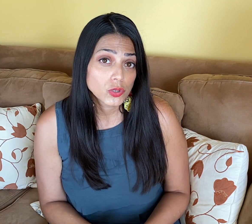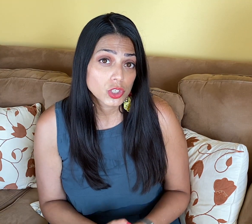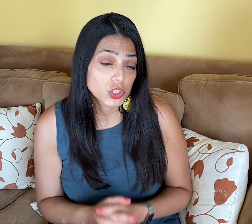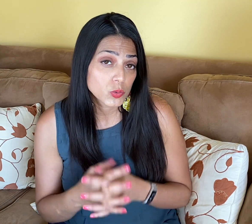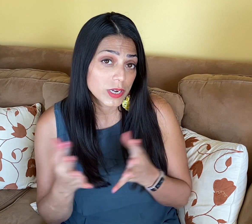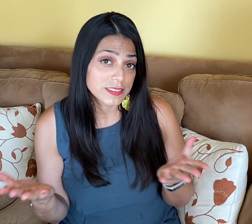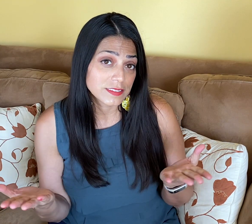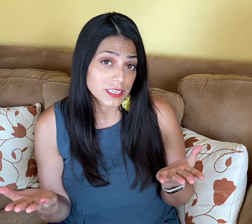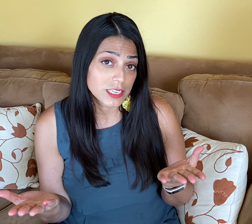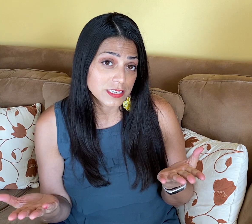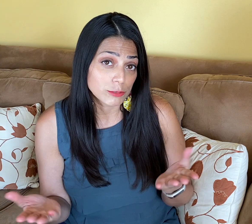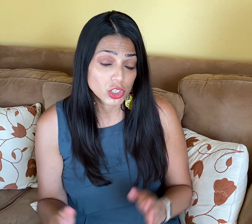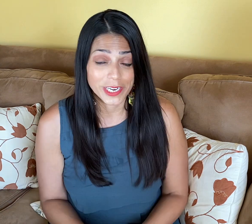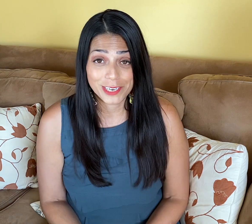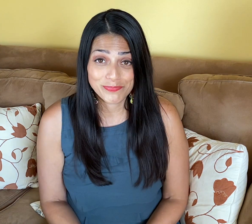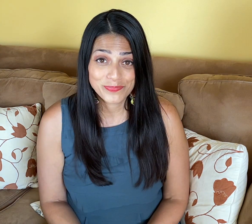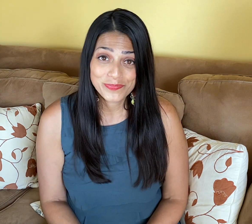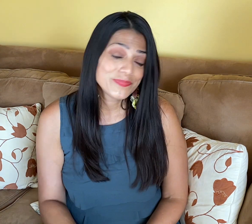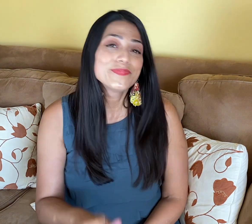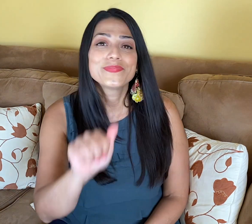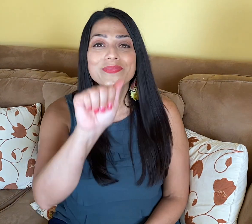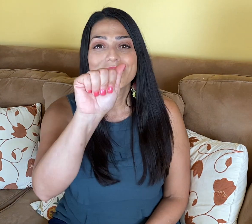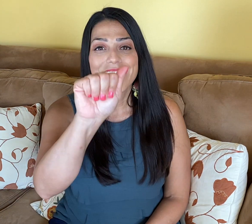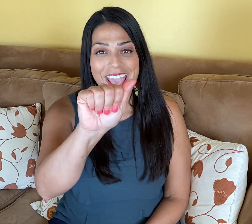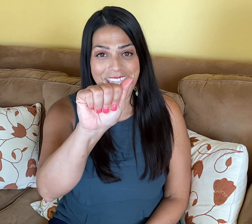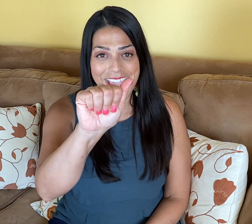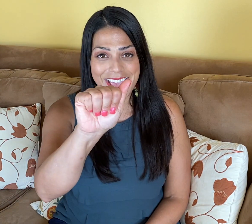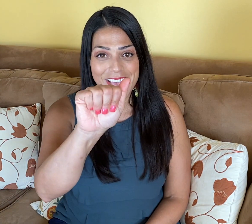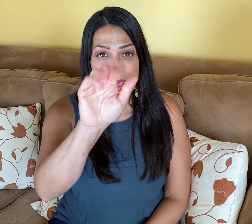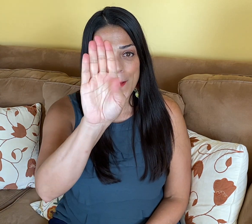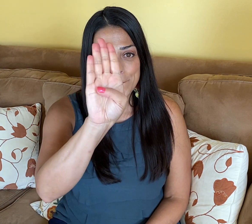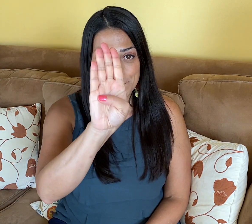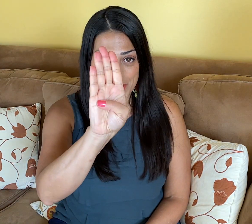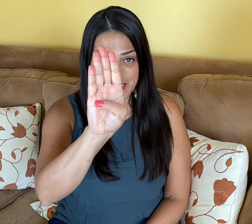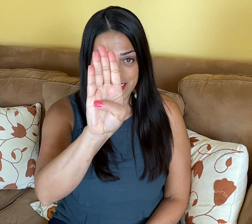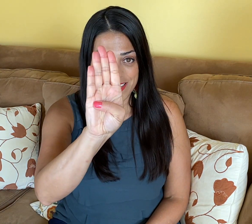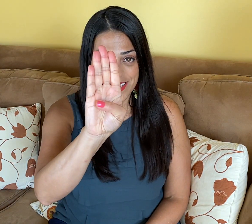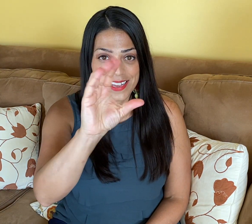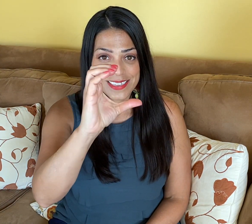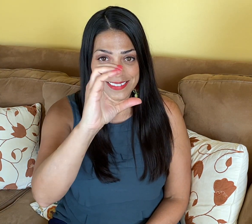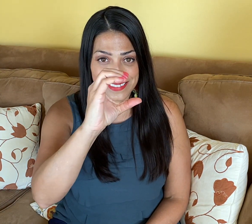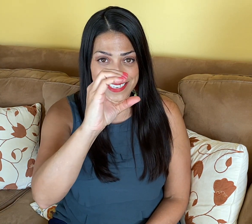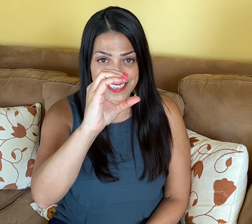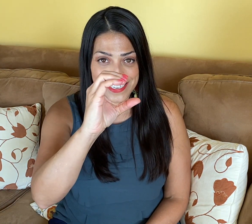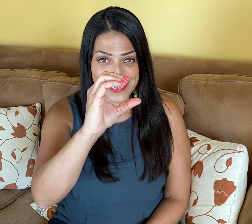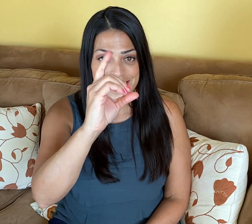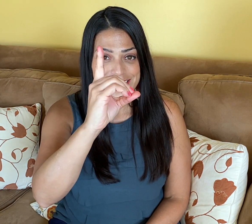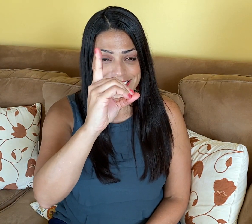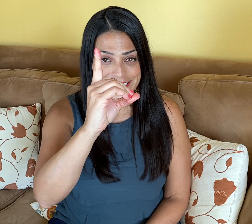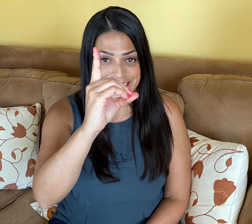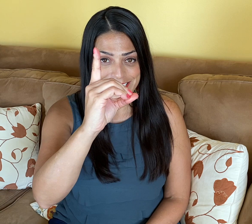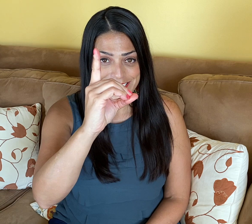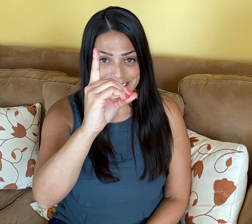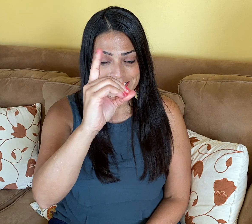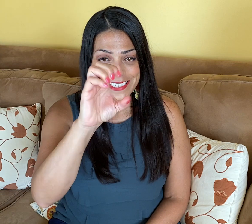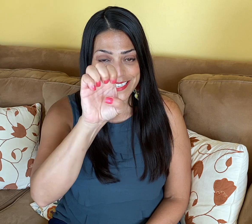just want to see it demonstrated. A, B, C, D,